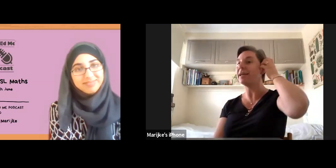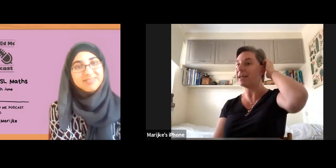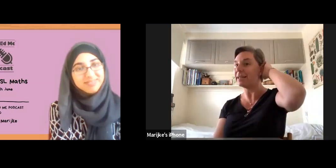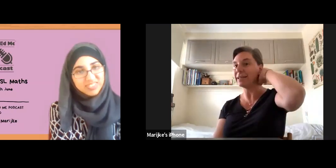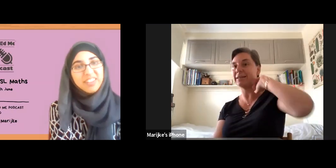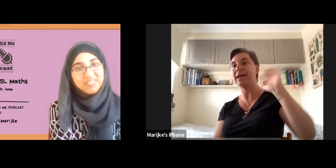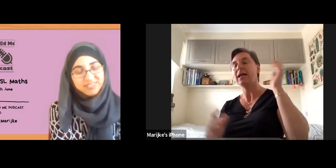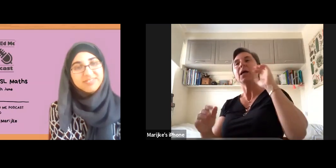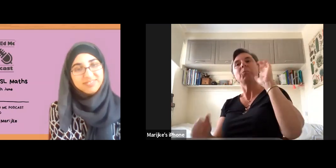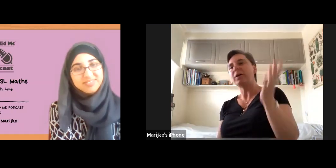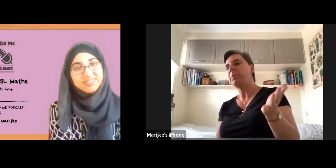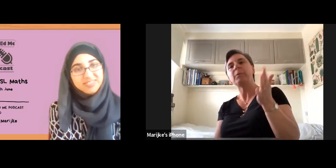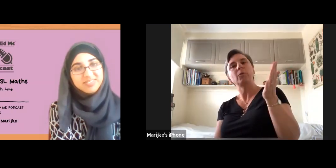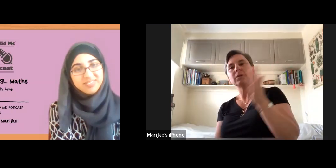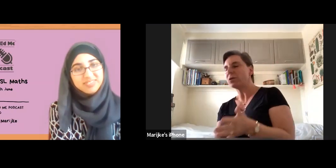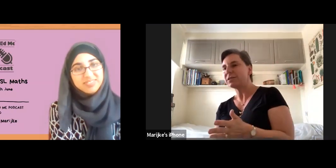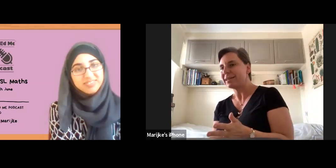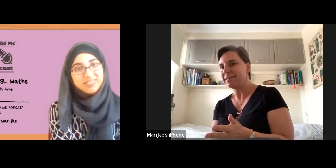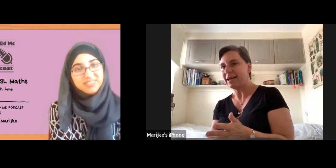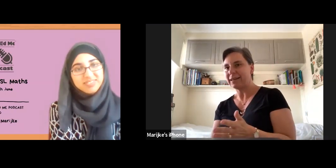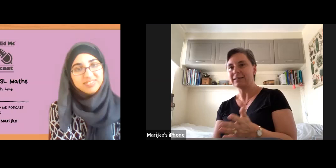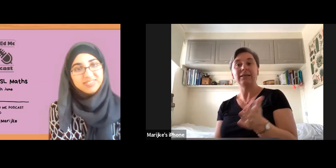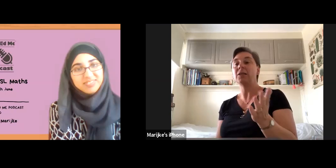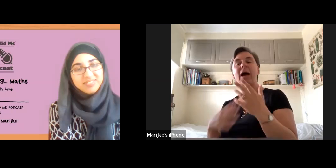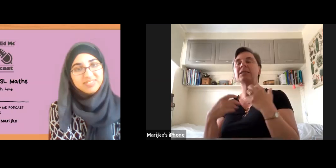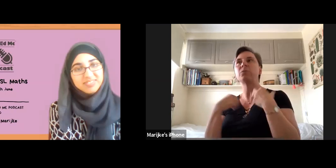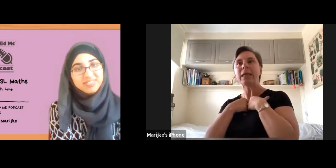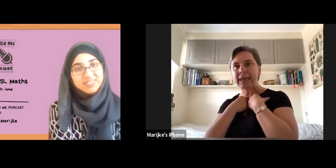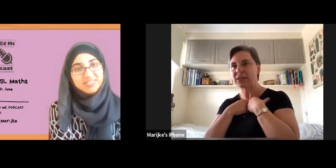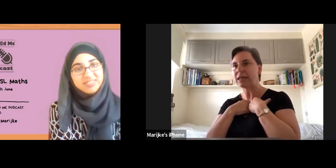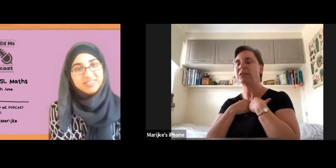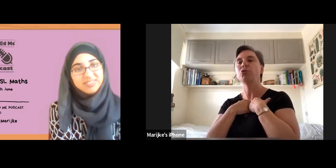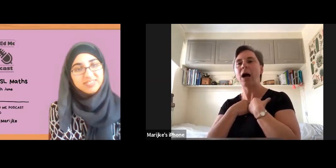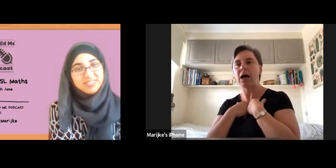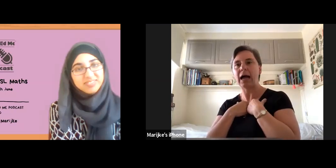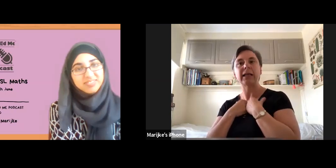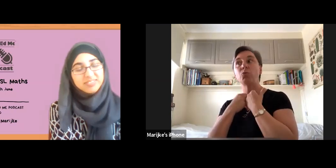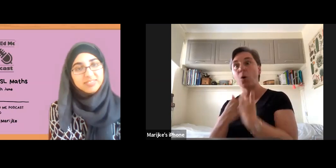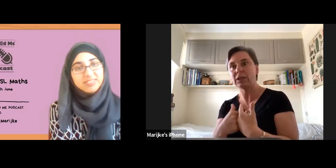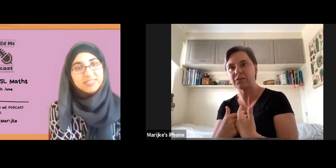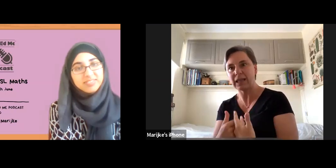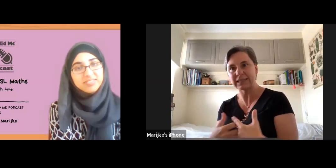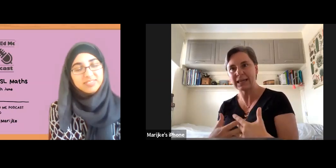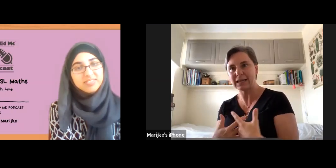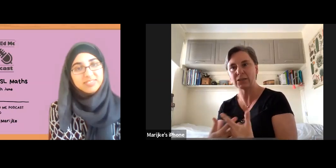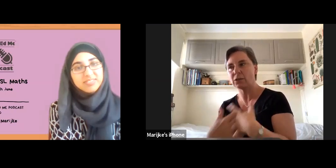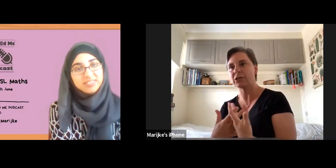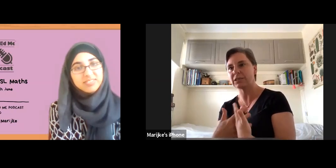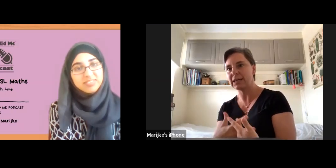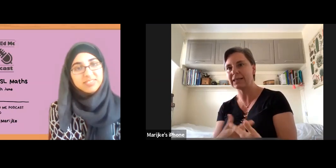and but people will not sustain that. As, you know, as willing as you are and as wonderful as it is, you're not going to sustain it